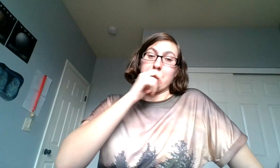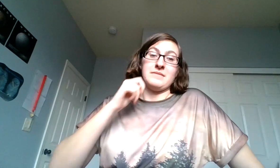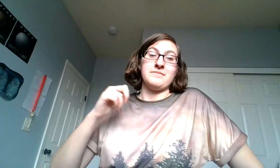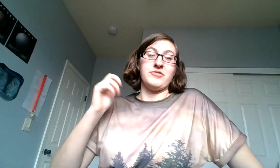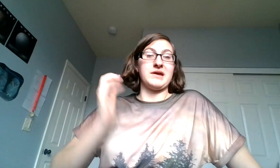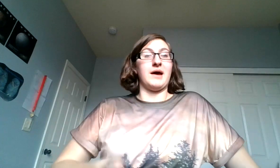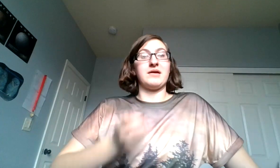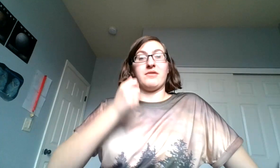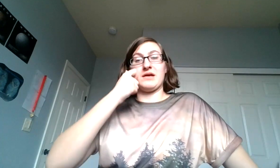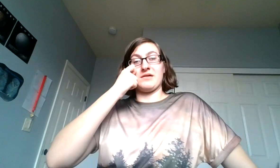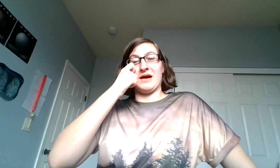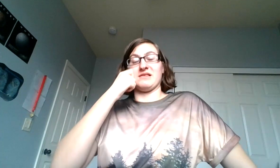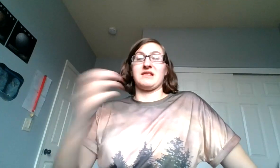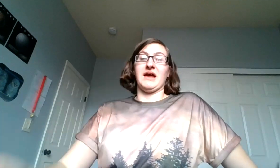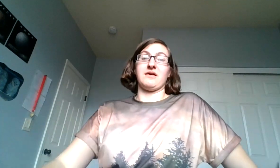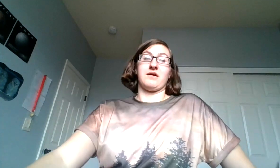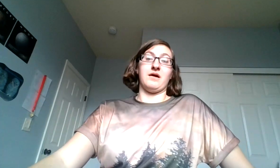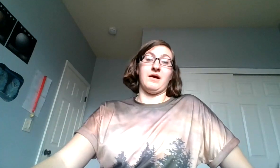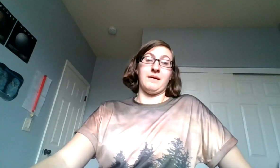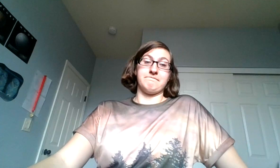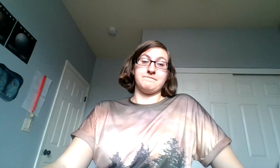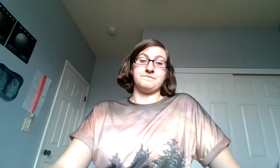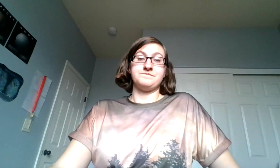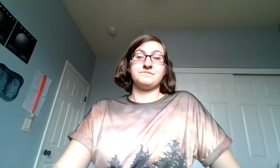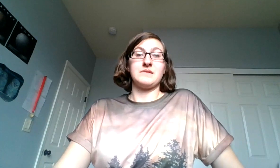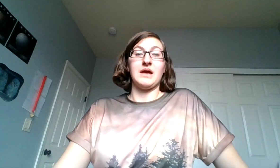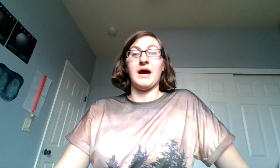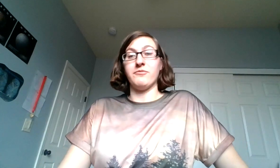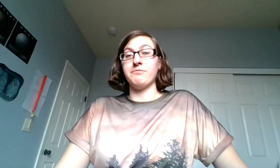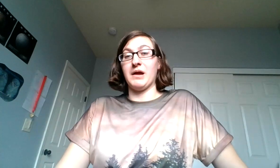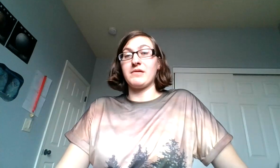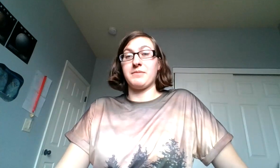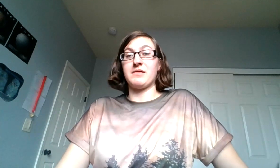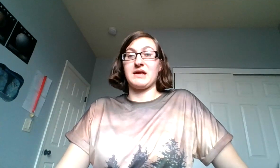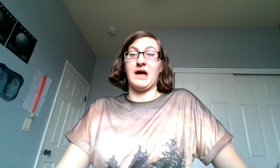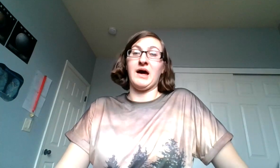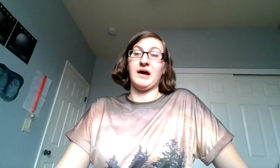put comment what you guys think. I'm very, very kind.